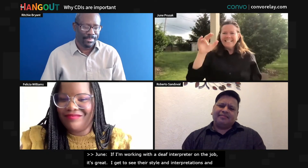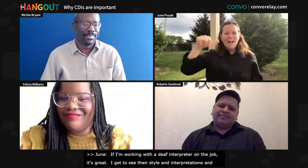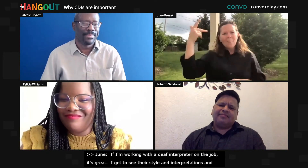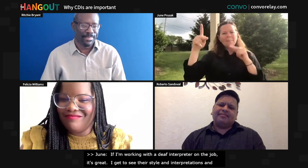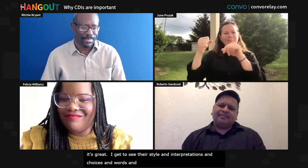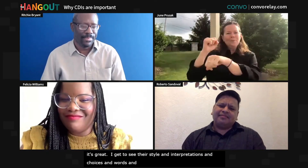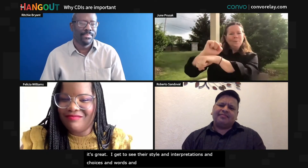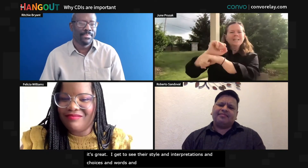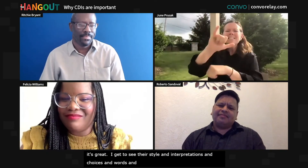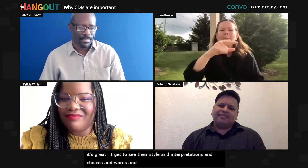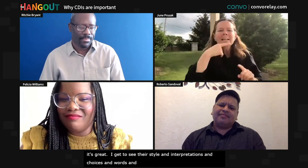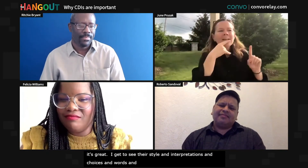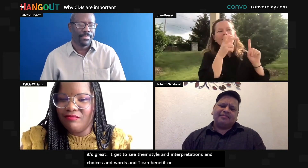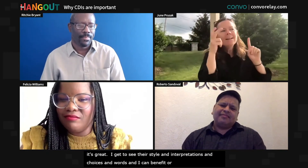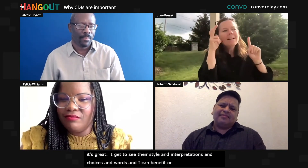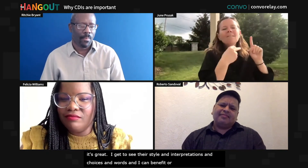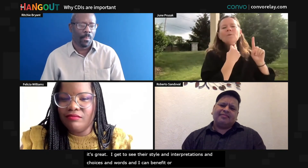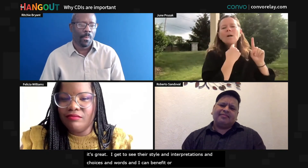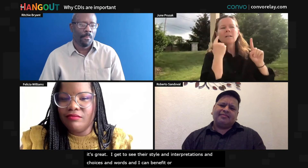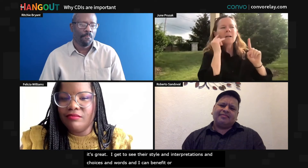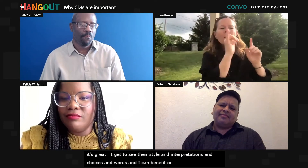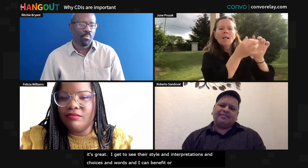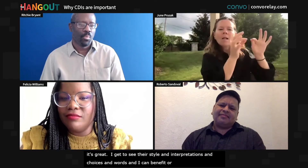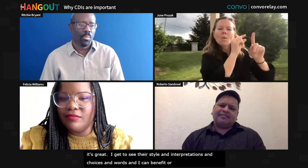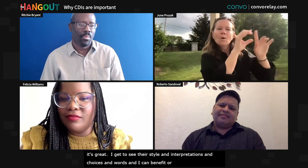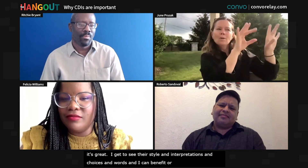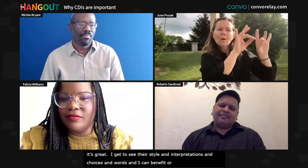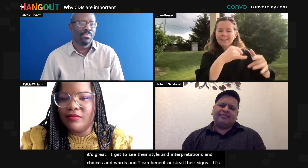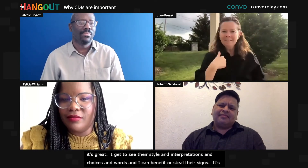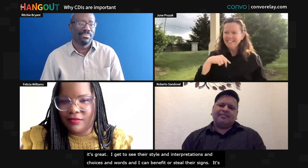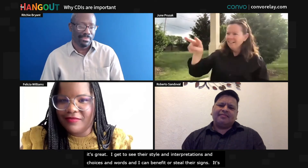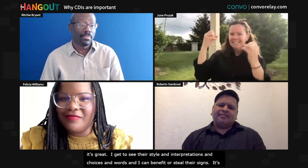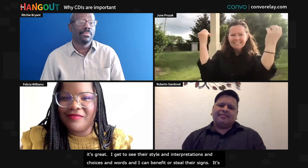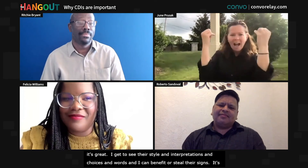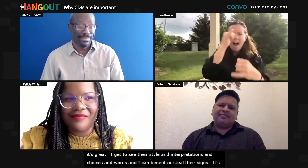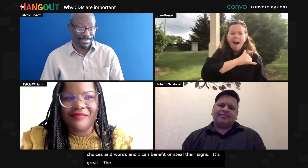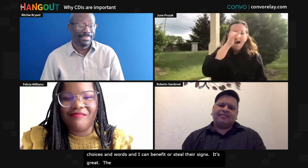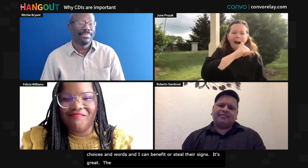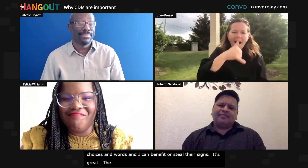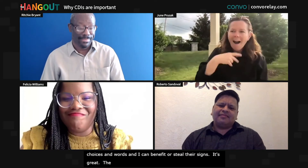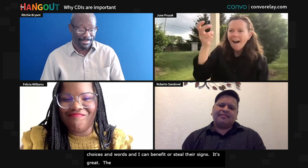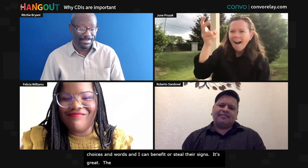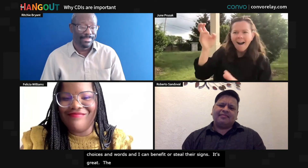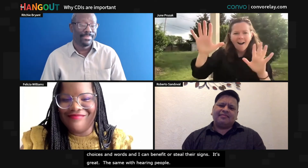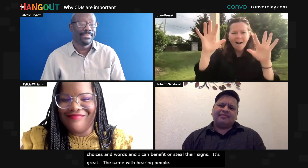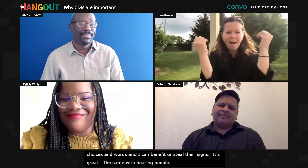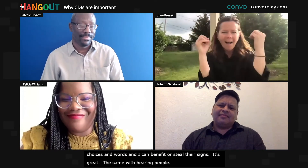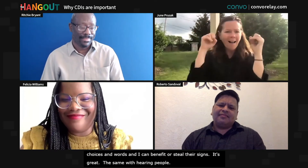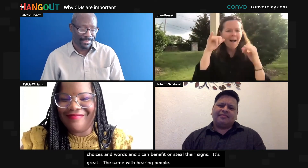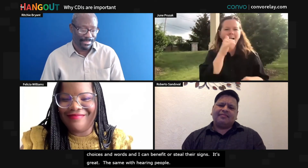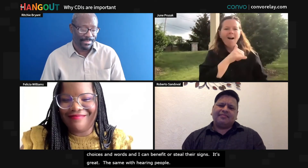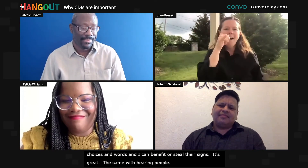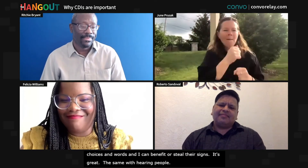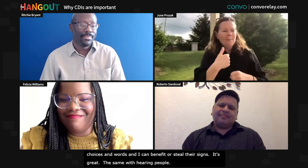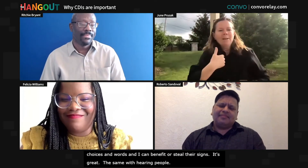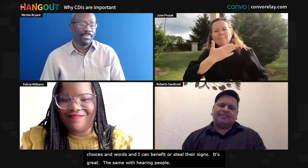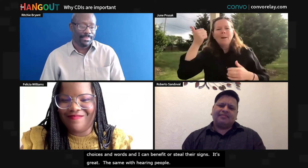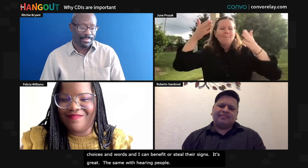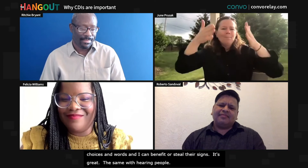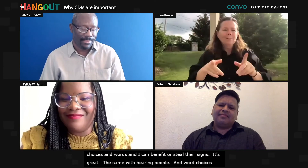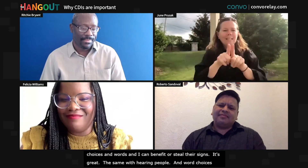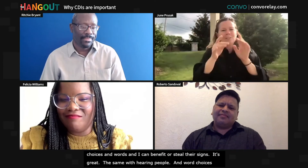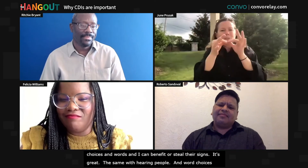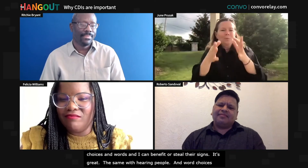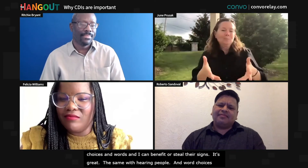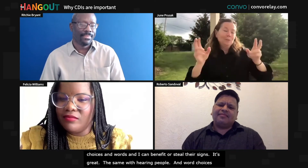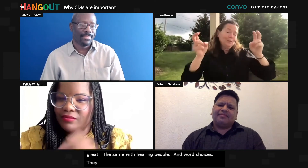their signs. It's really great. I can, the same with hearing people and word choices. They hear somebody say something